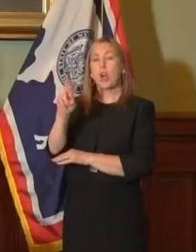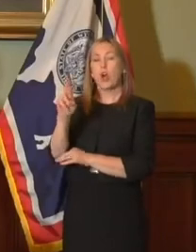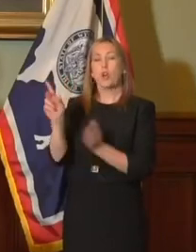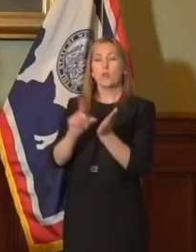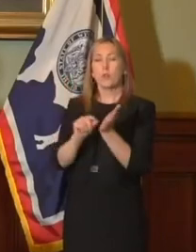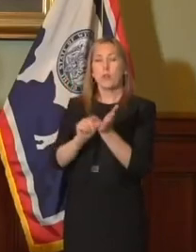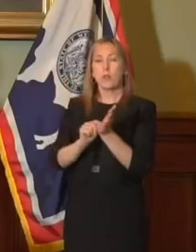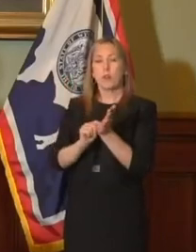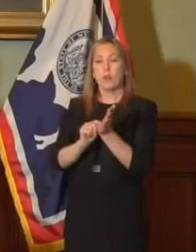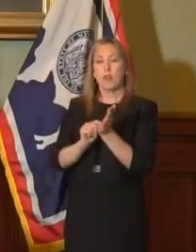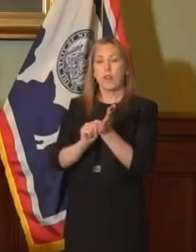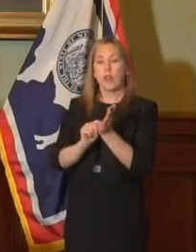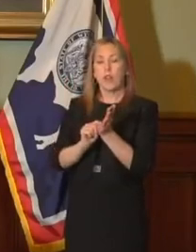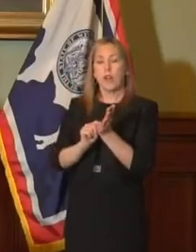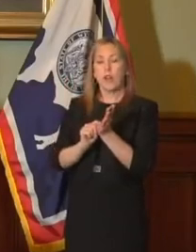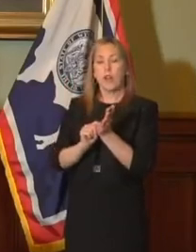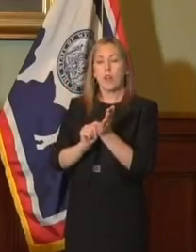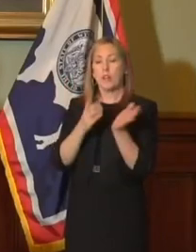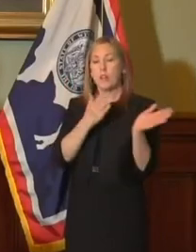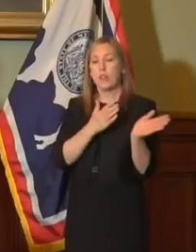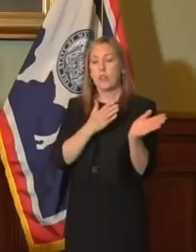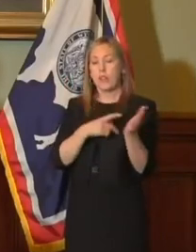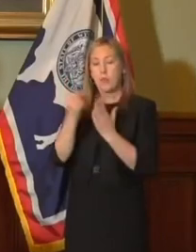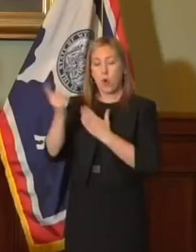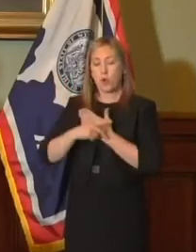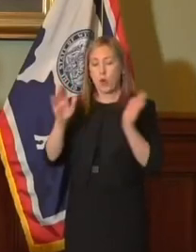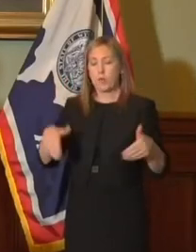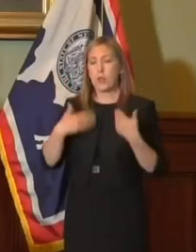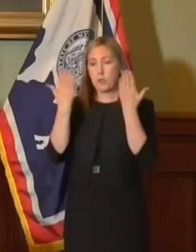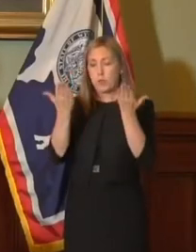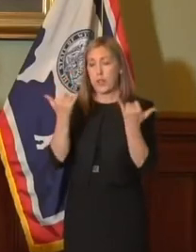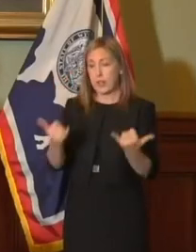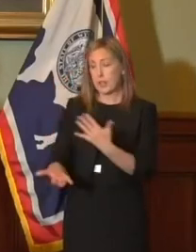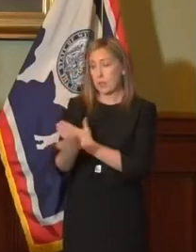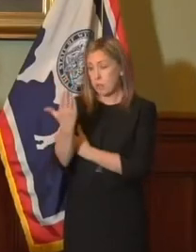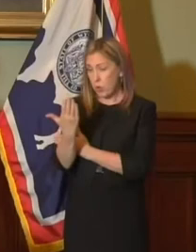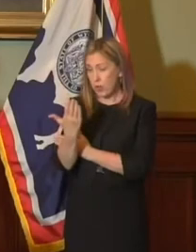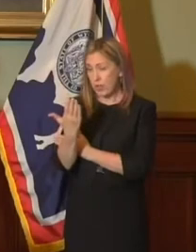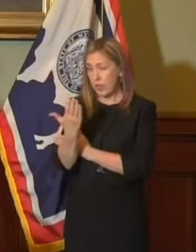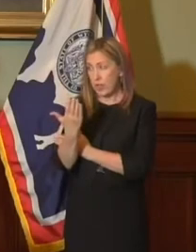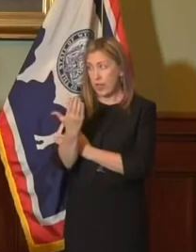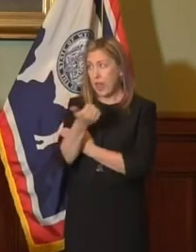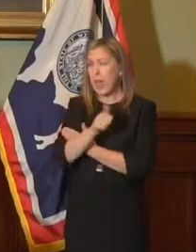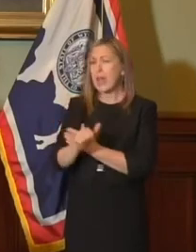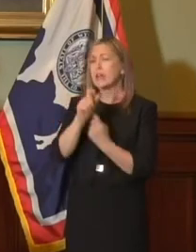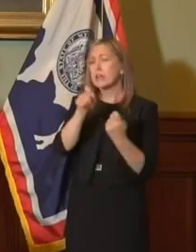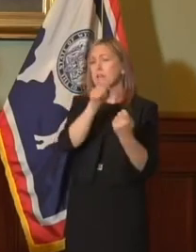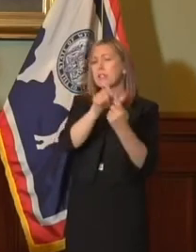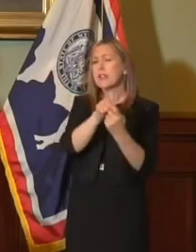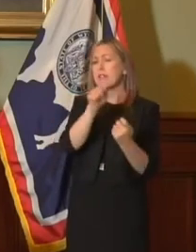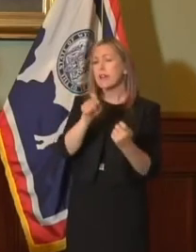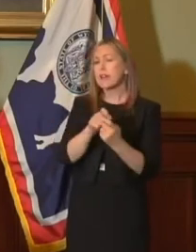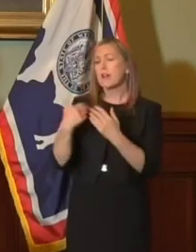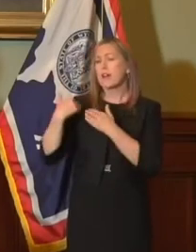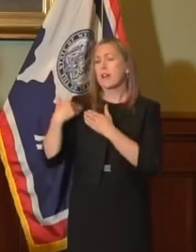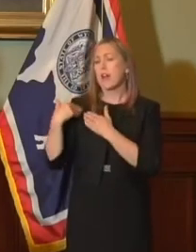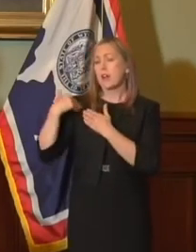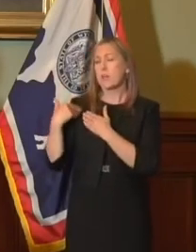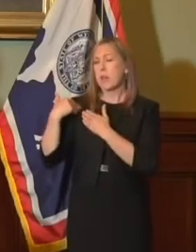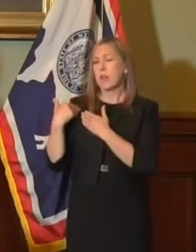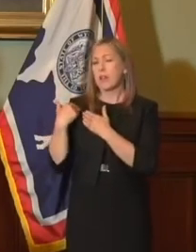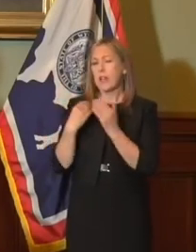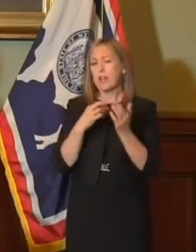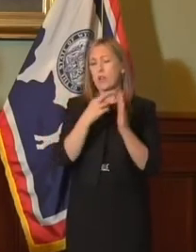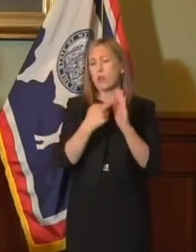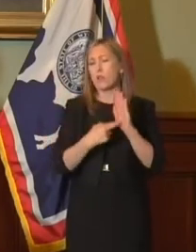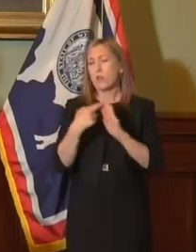the grant funding program you presented to Management Council this morning, are there any specific accountability measures you would